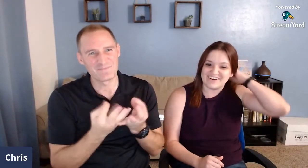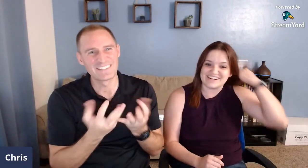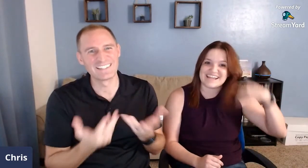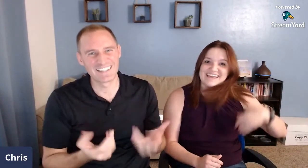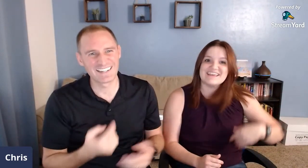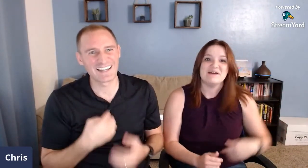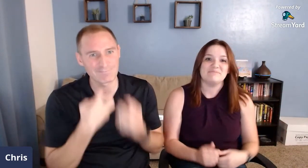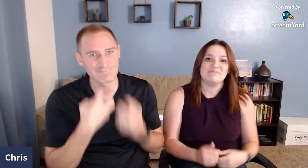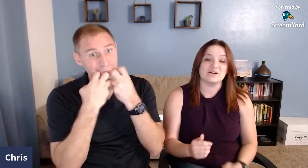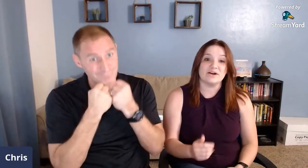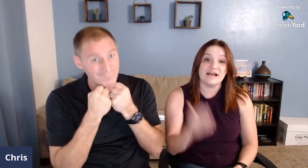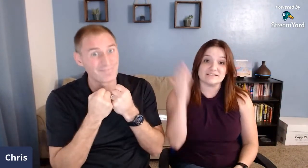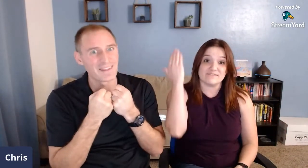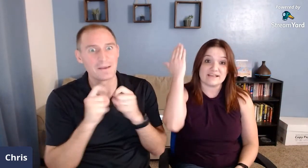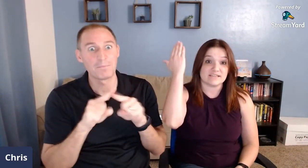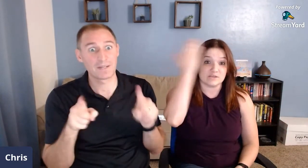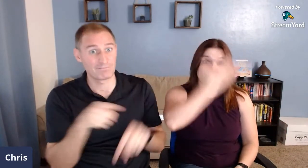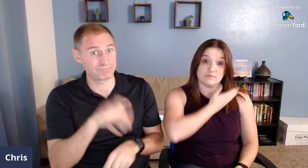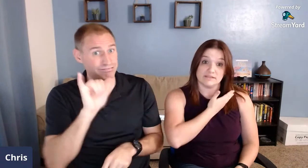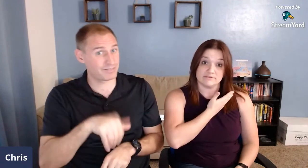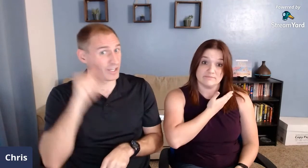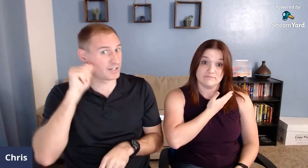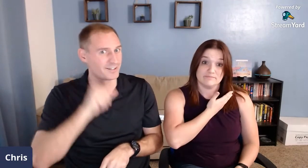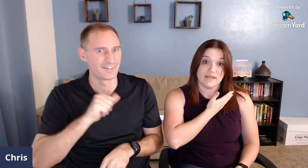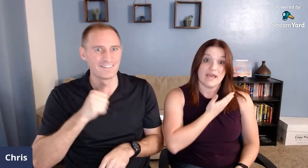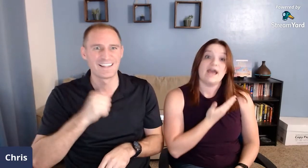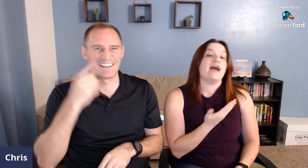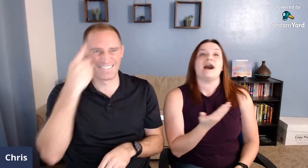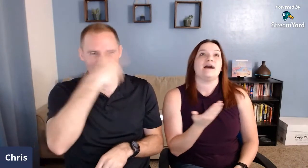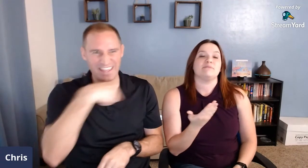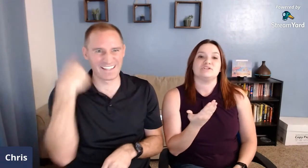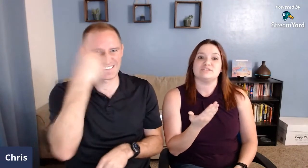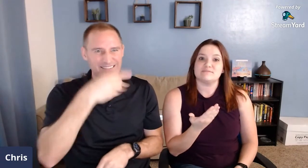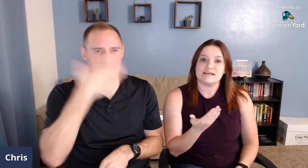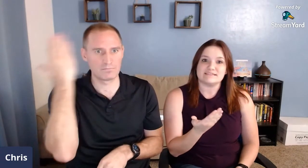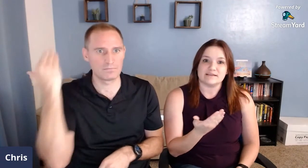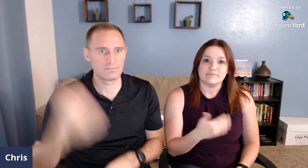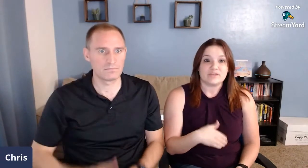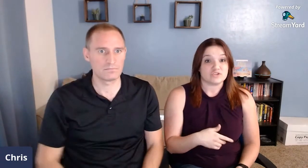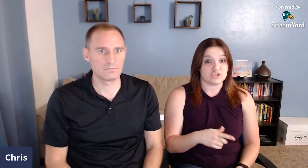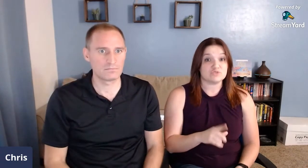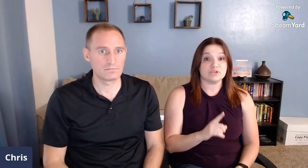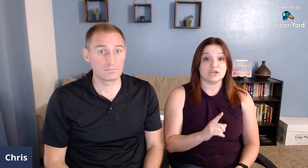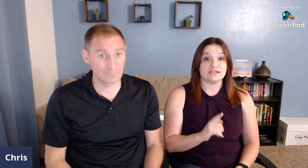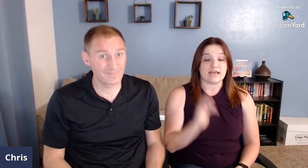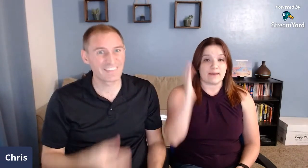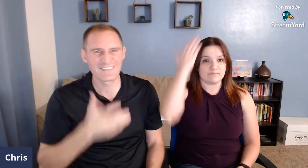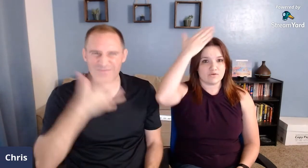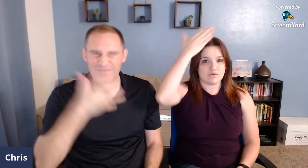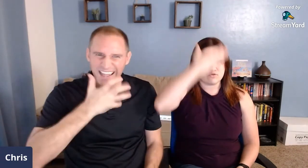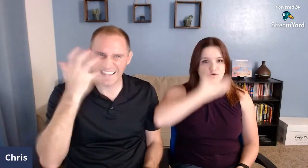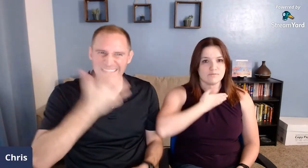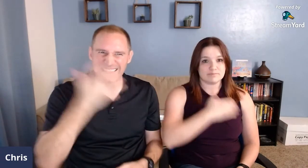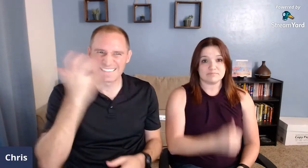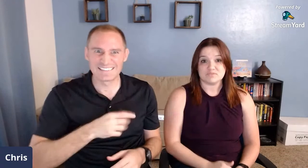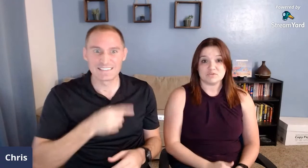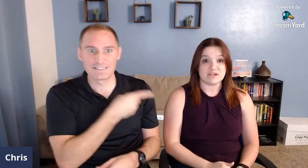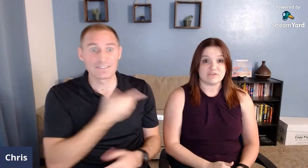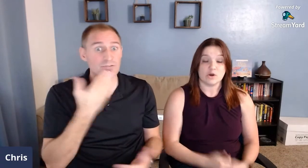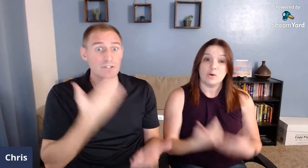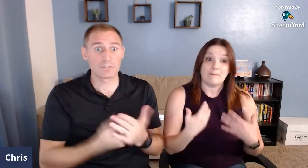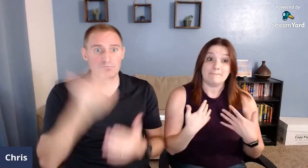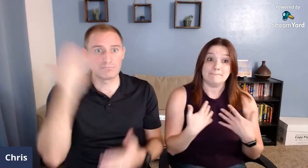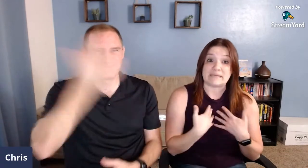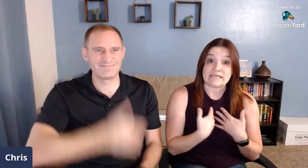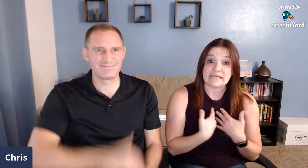I love her to death. But girl has a face like you won't believe. I mean, she's amazing. So she's really good at that. You